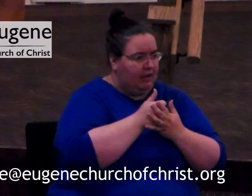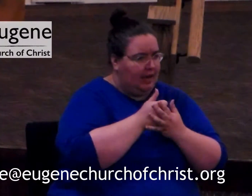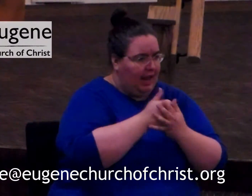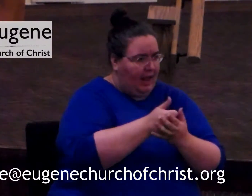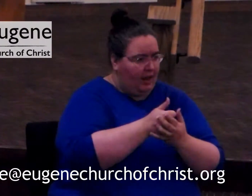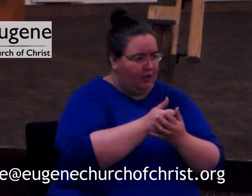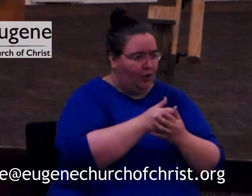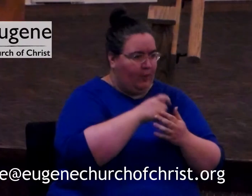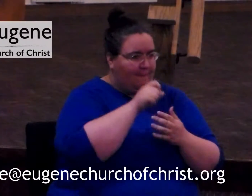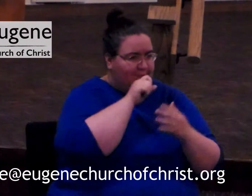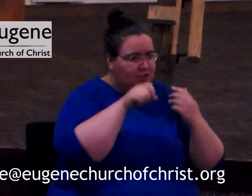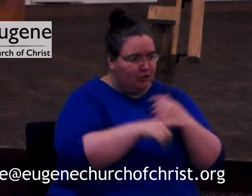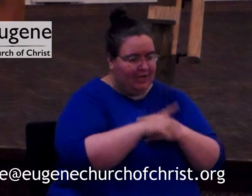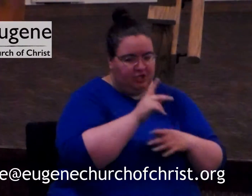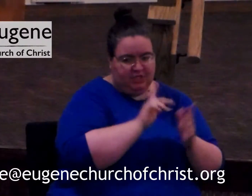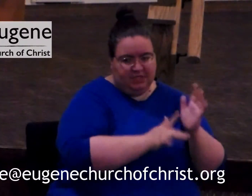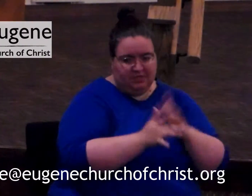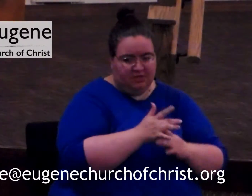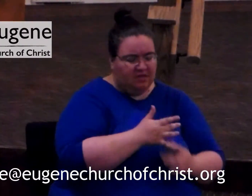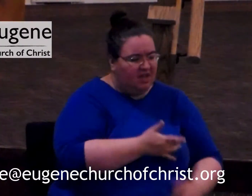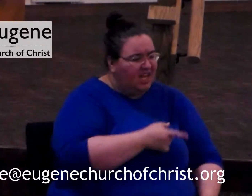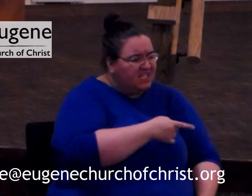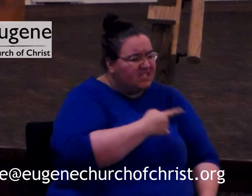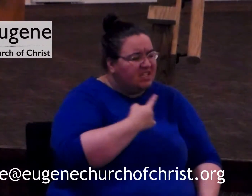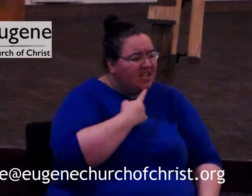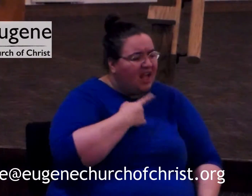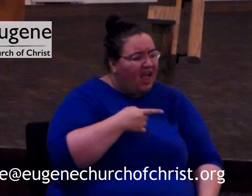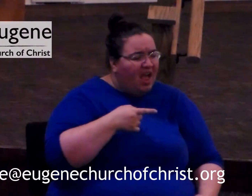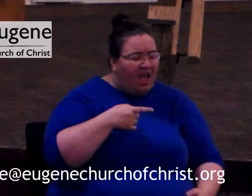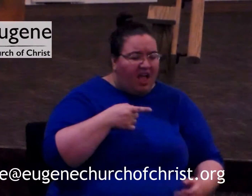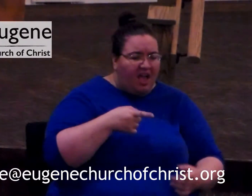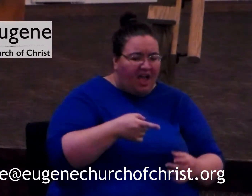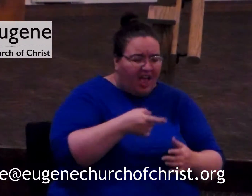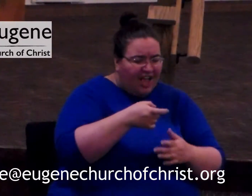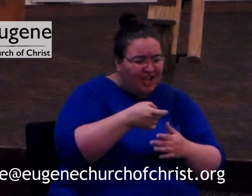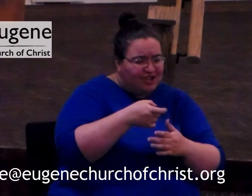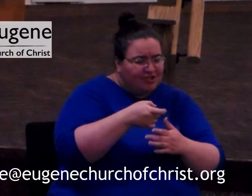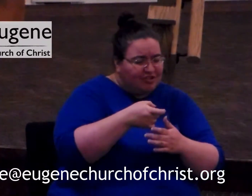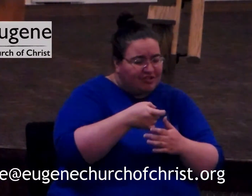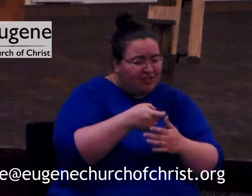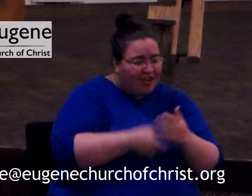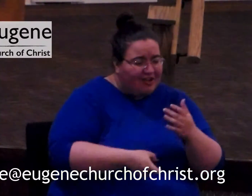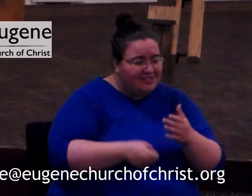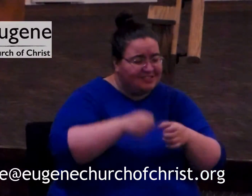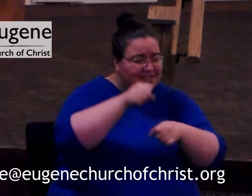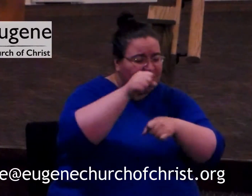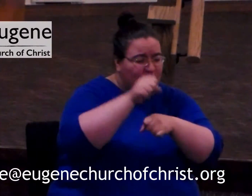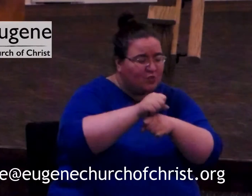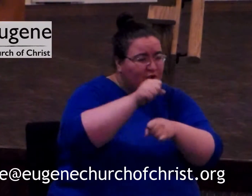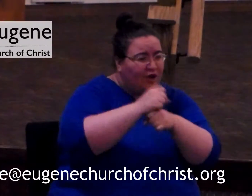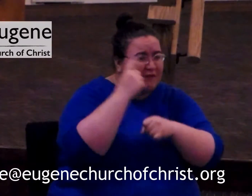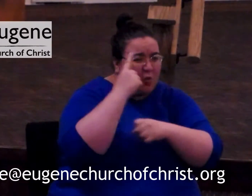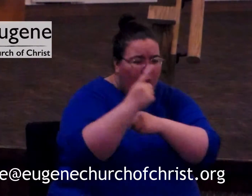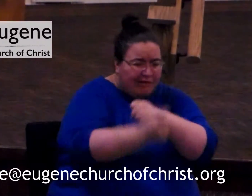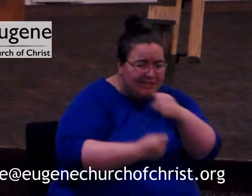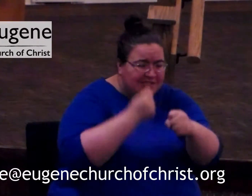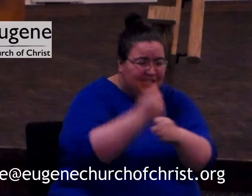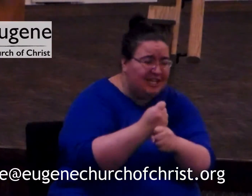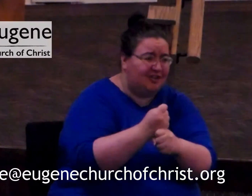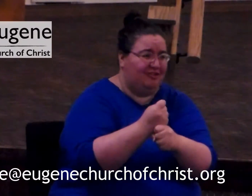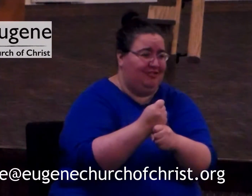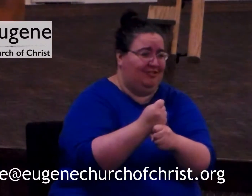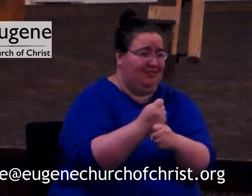is, this is a year's salary worth of pure nard. And if we're going to have a